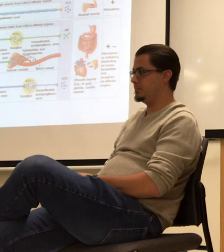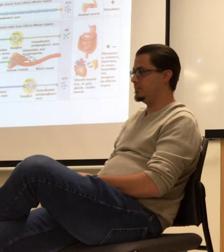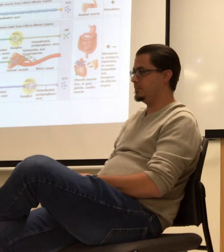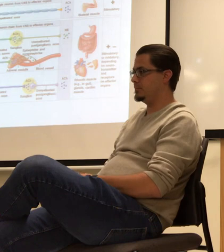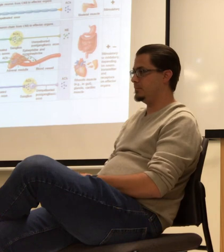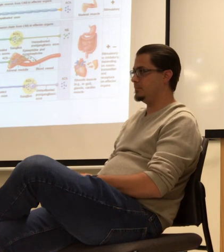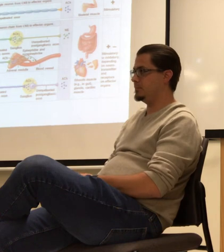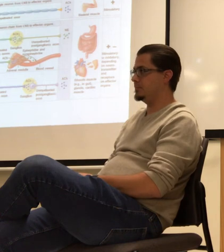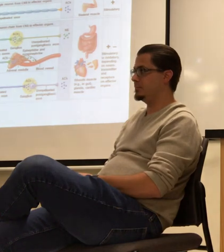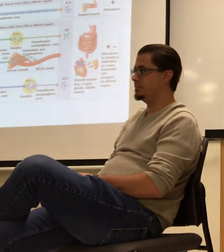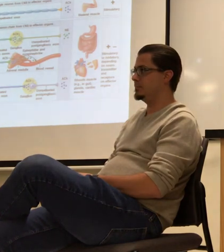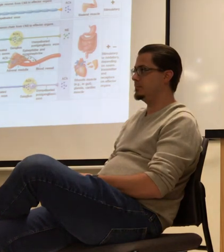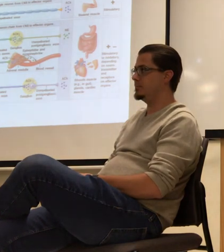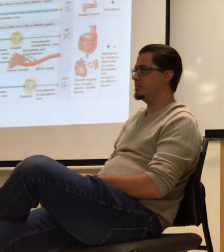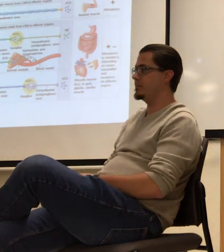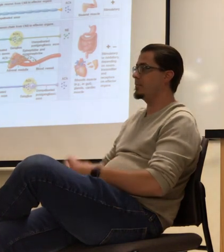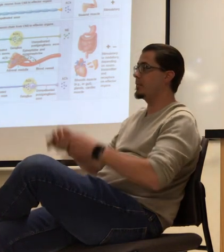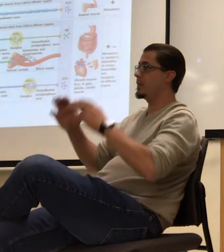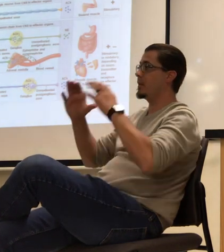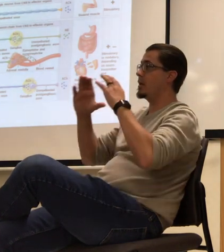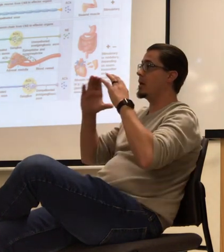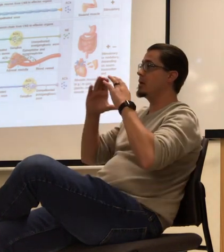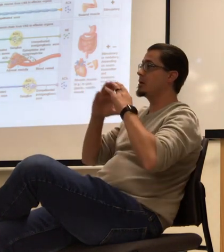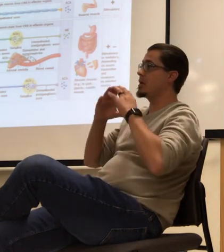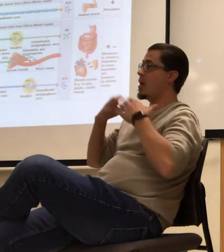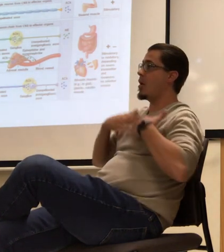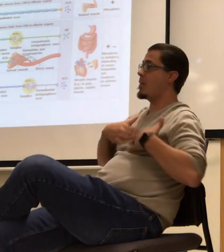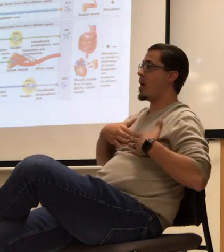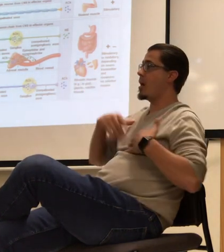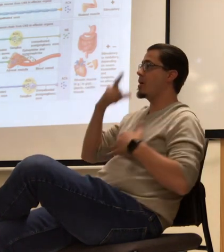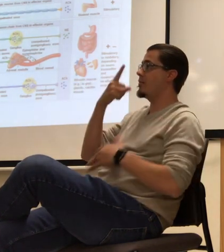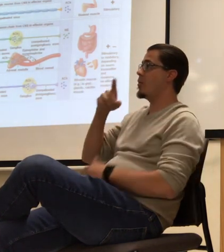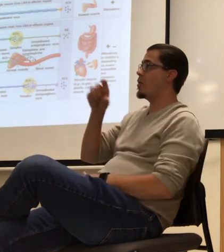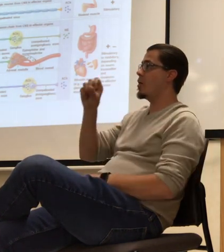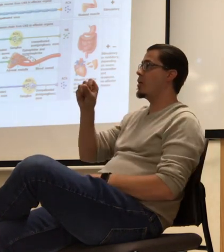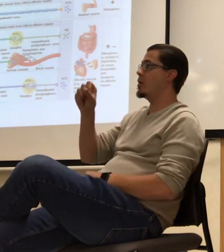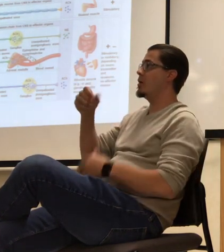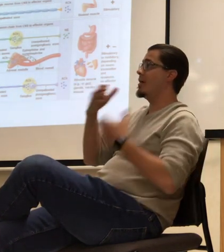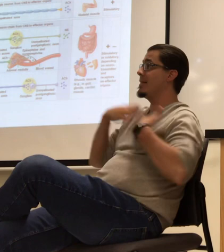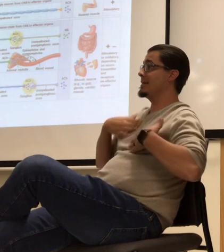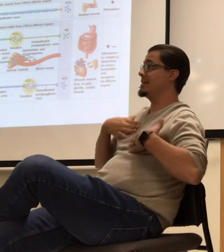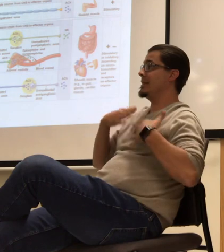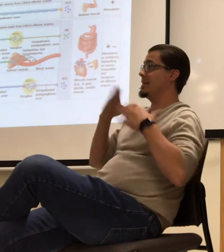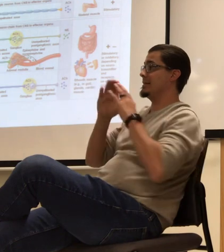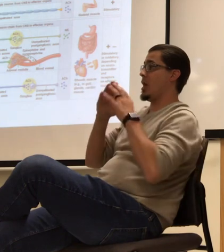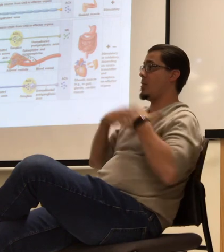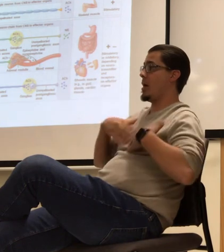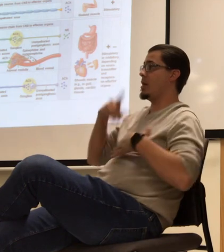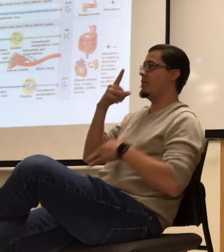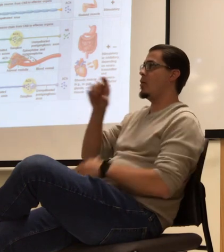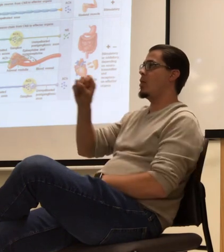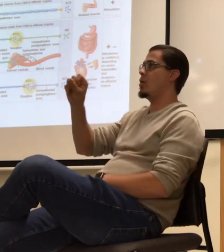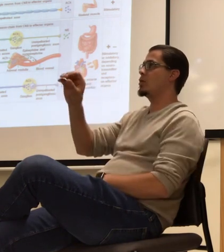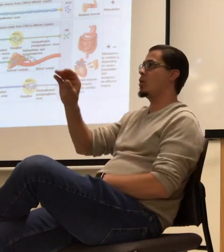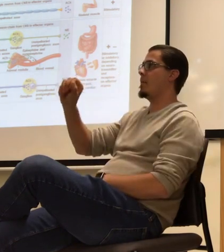The cell body of the somatic motor neuron is here.